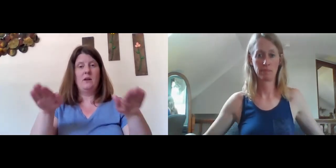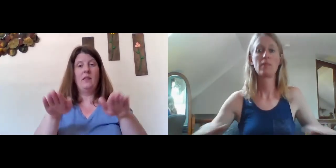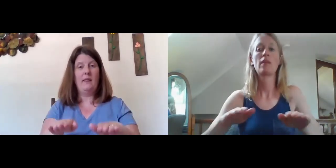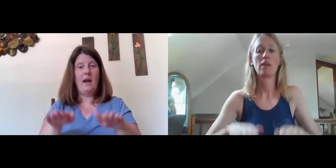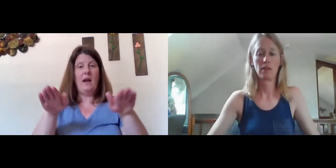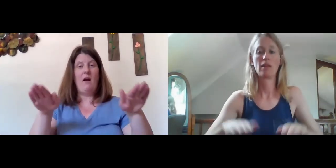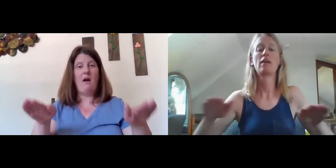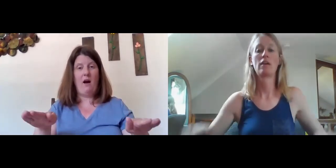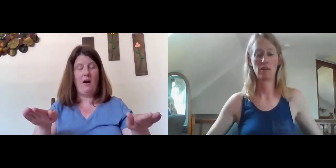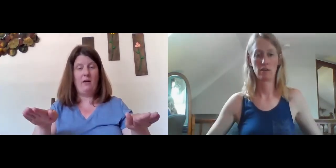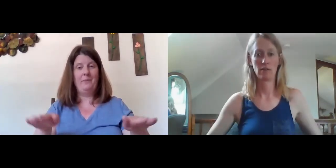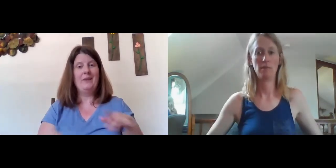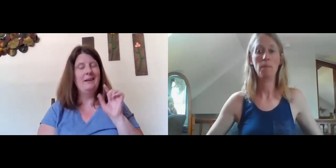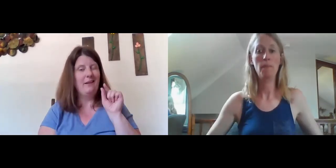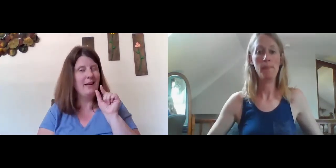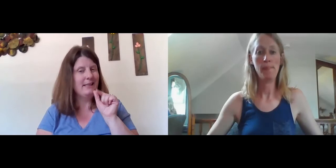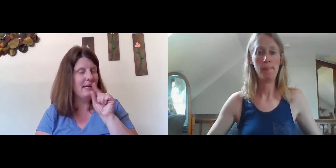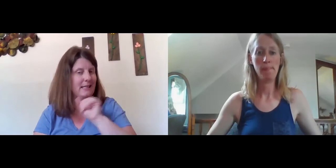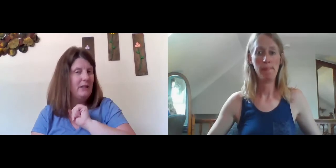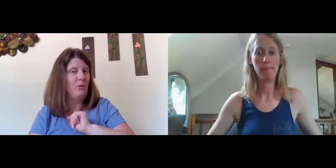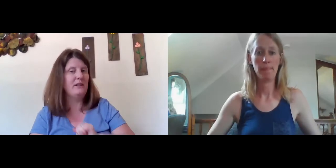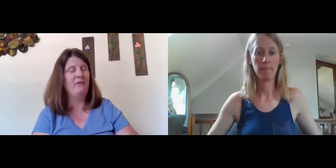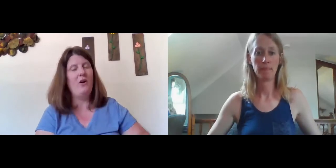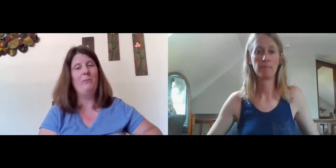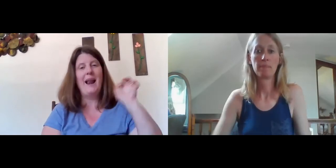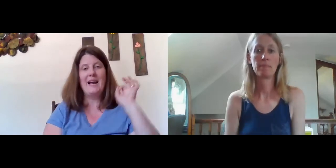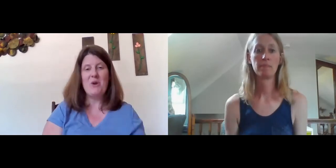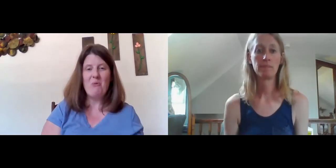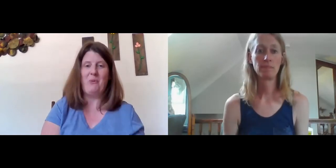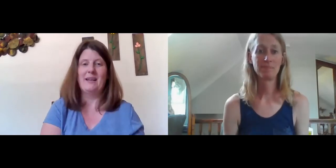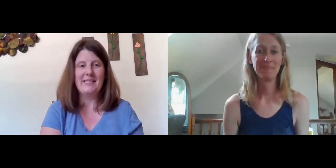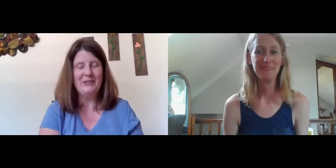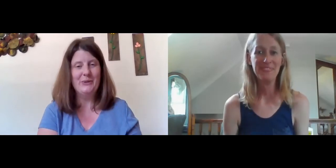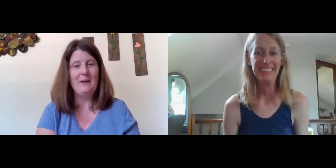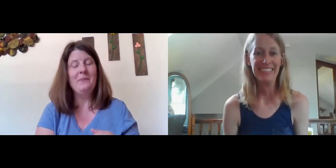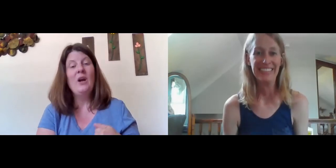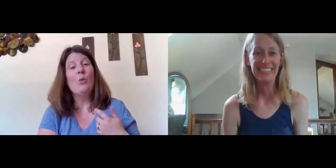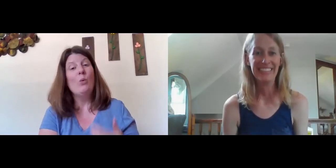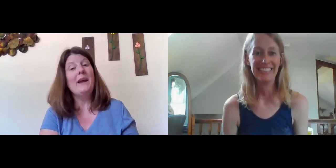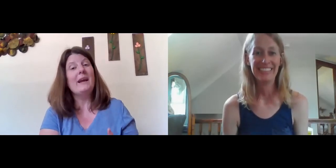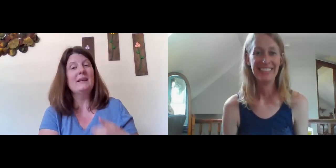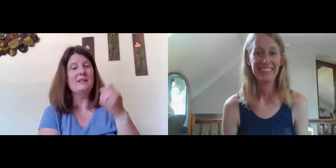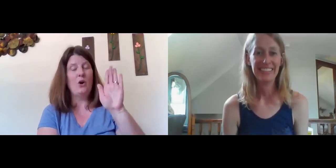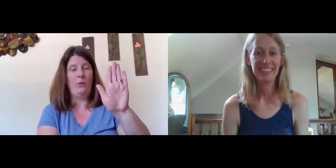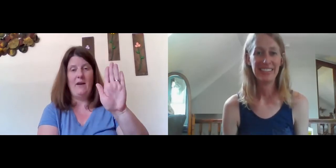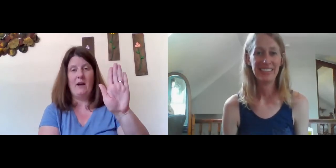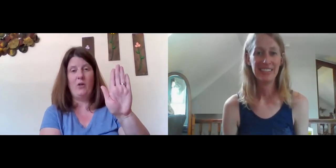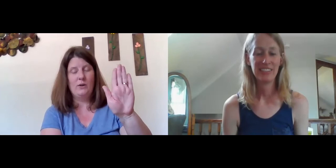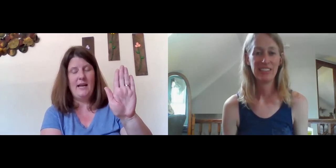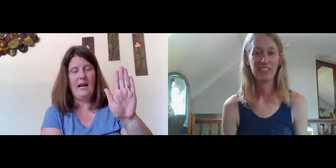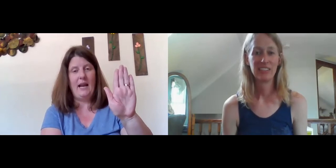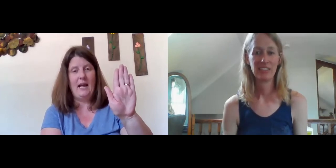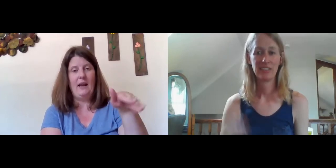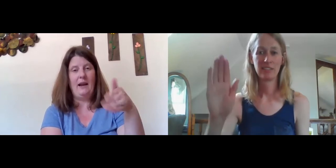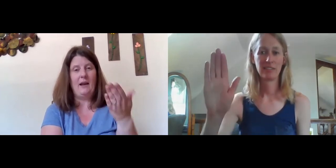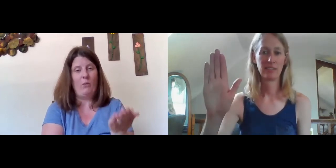bounces. They are. Now the next sign's a little more difficult, but I know you guys can do it. Weak. So we're gonna have that closed